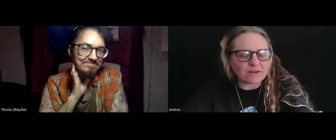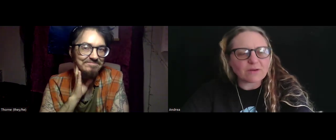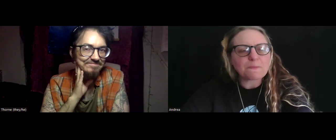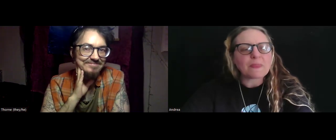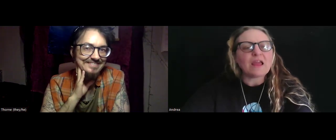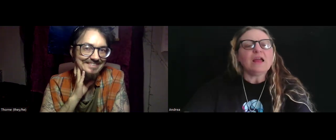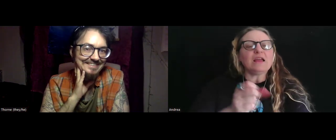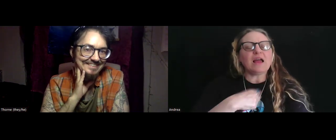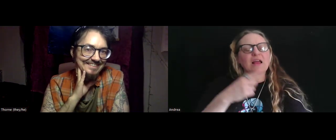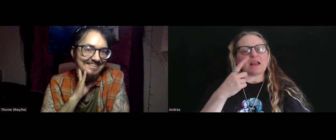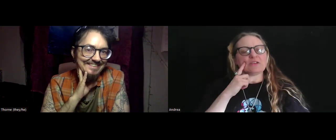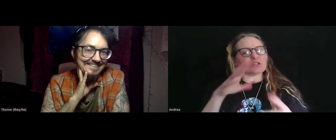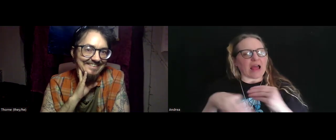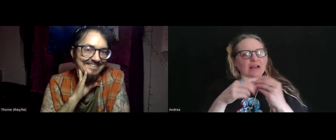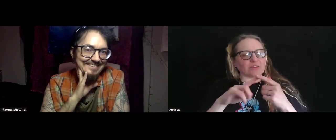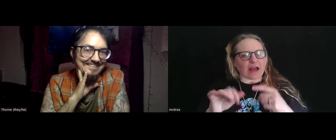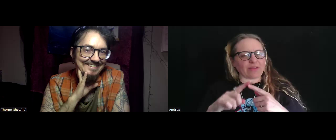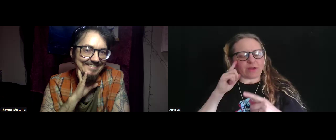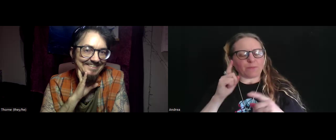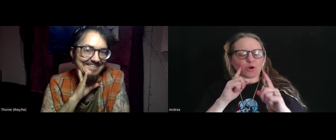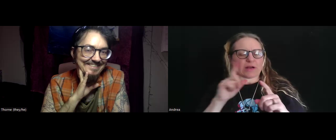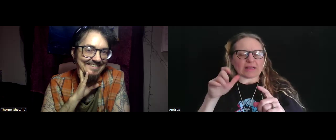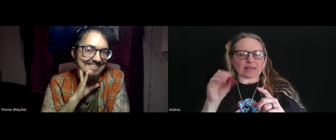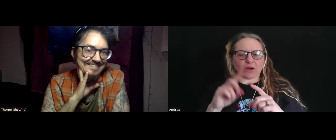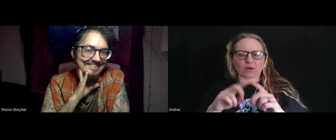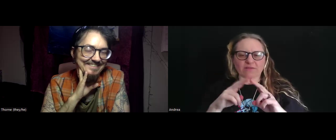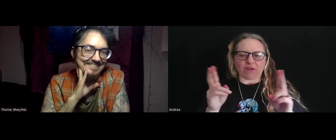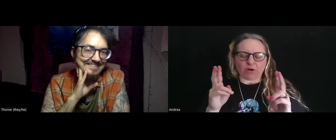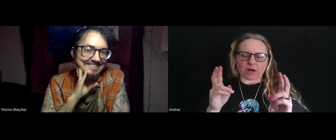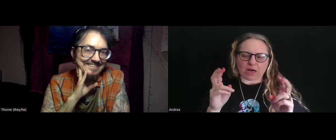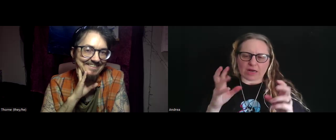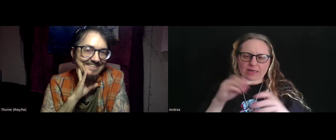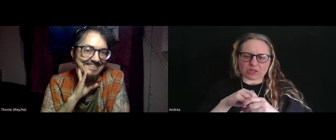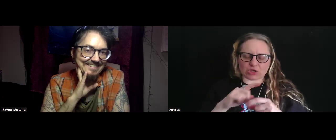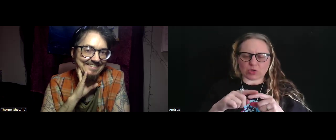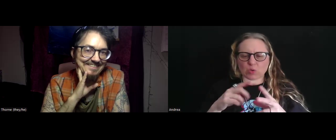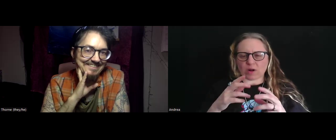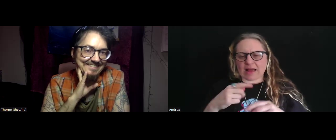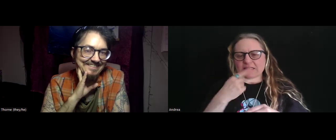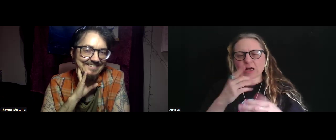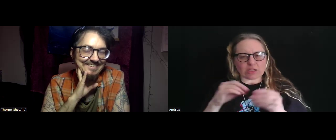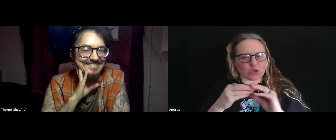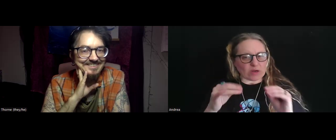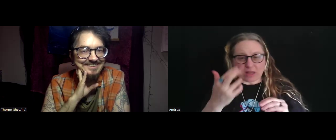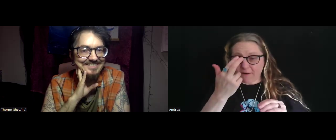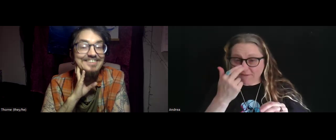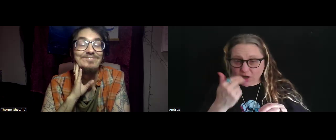whatever. Yeah, and just to add to that, I think Mercury in Leo is very into telling stories that are funny